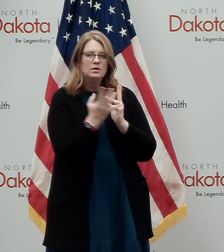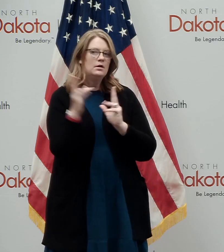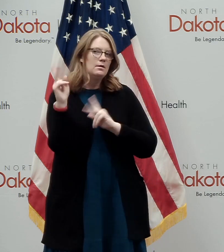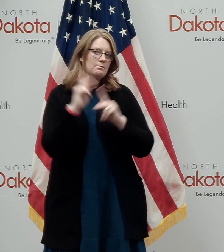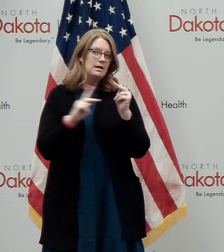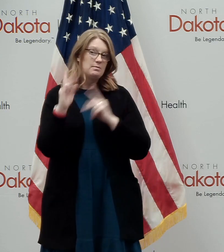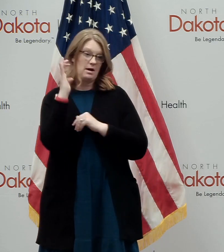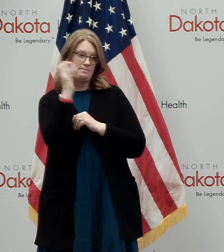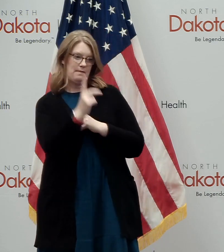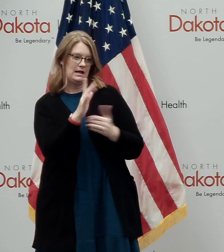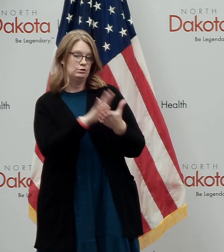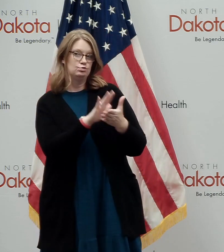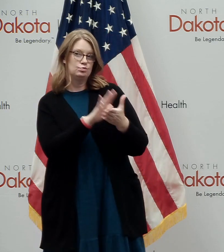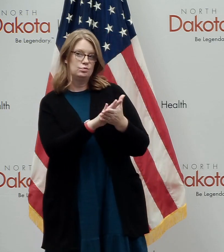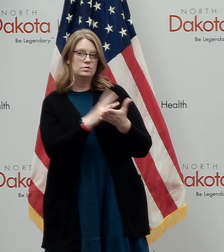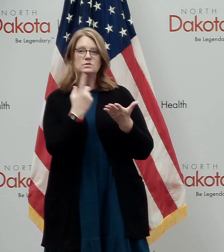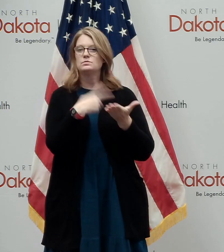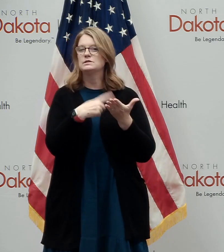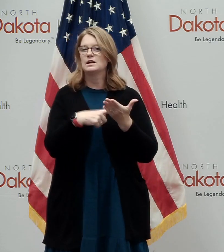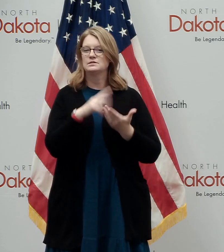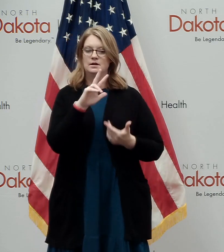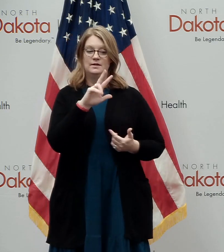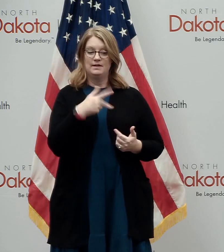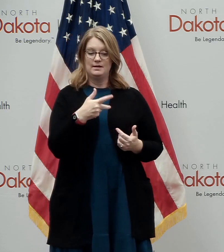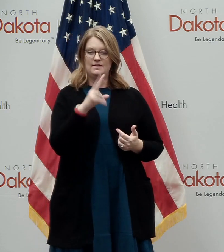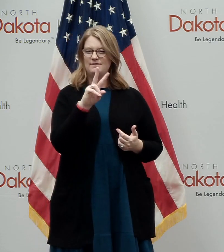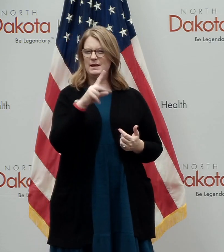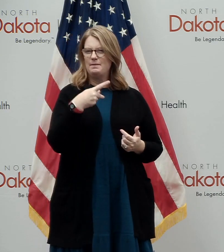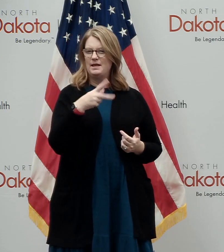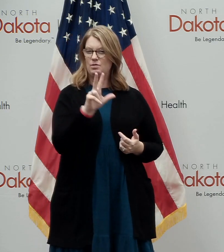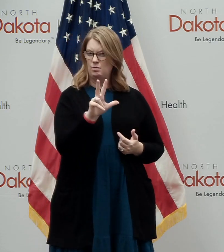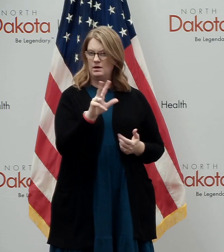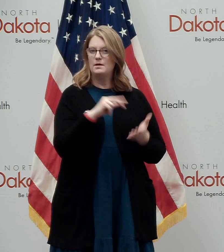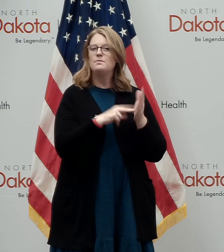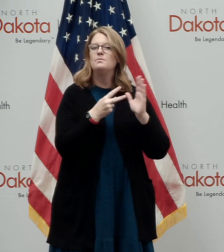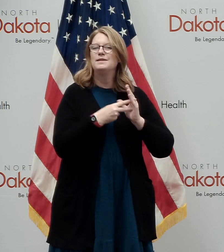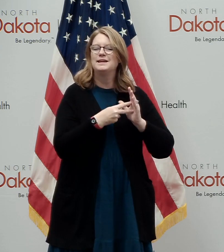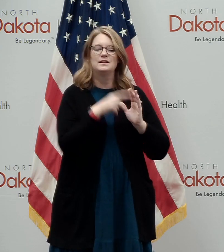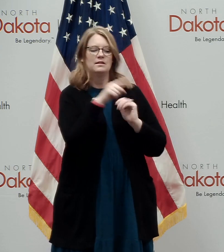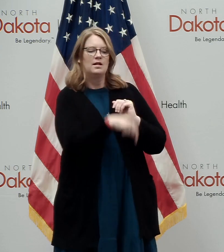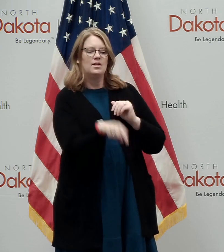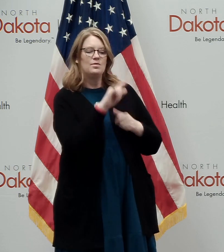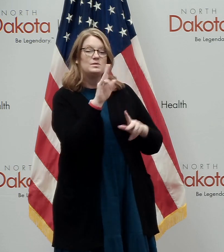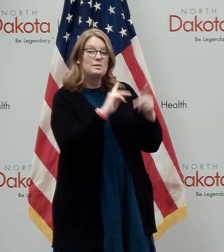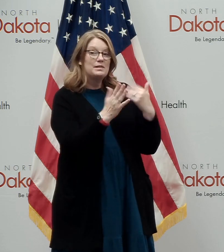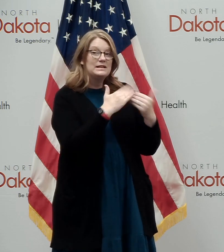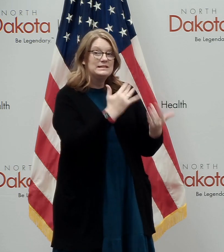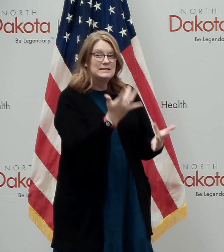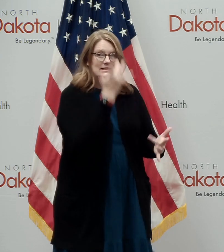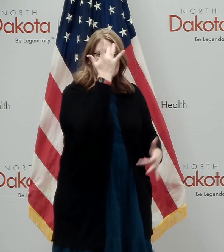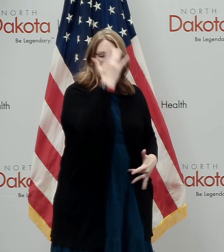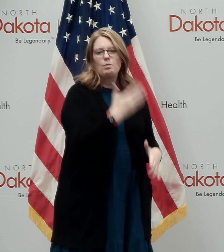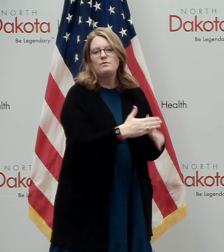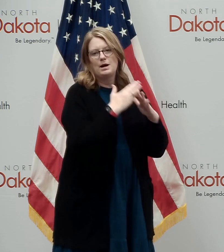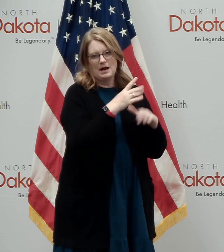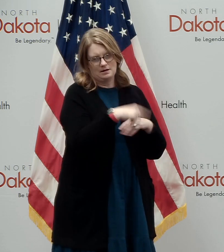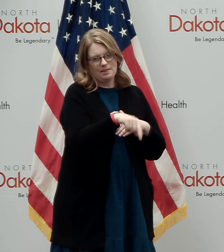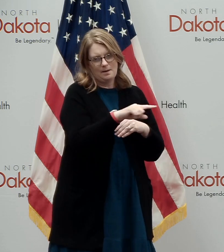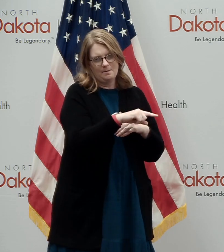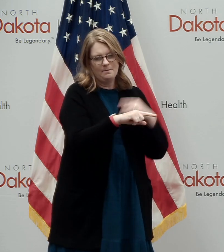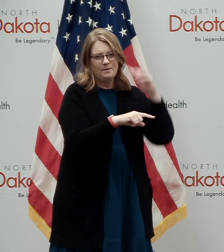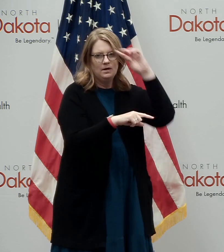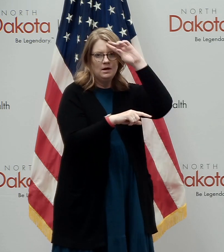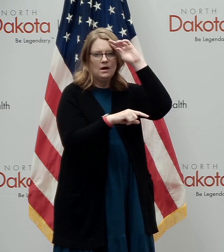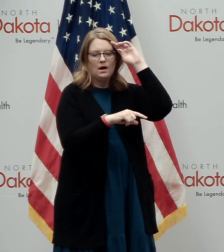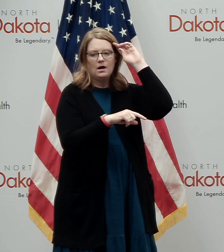And again, as I talked about with the VP3, we've protected our most vulnerable populations. And this week